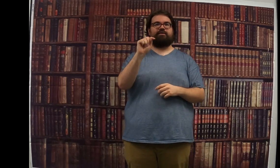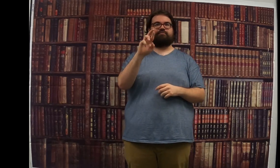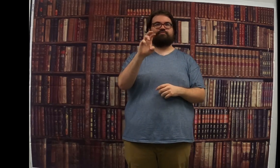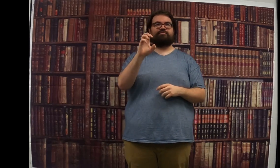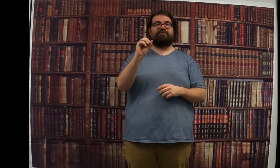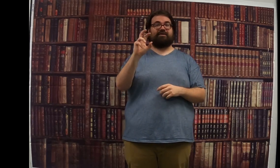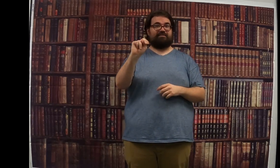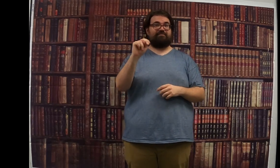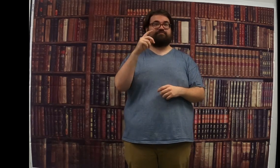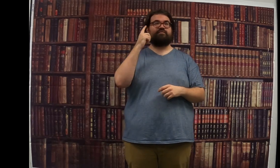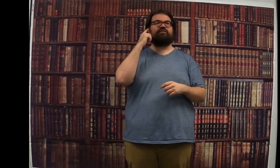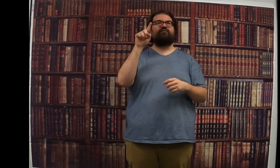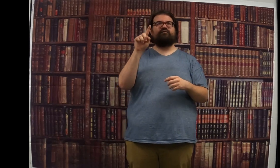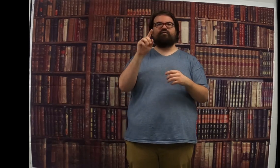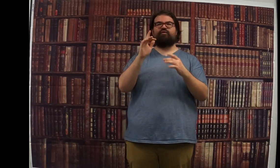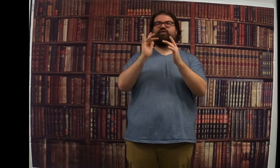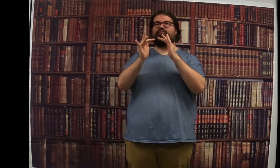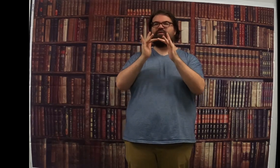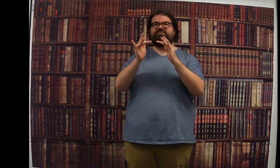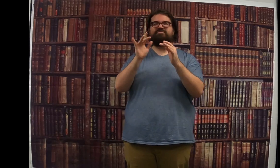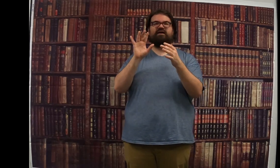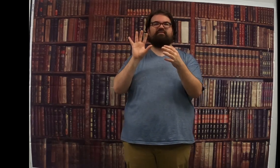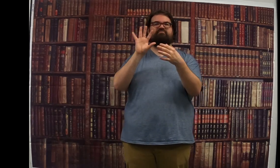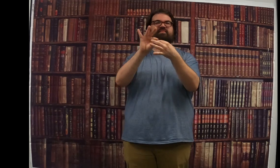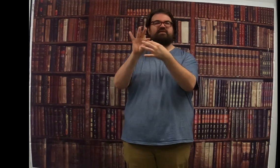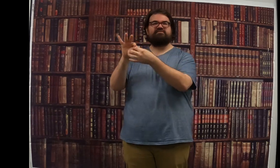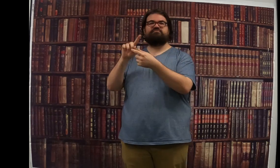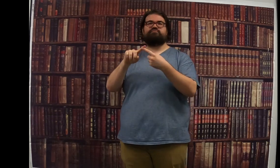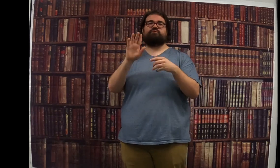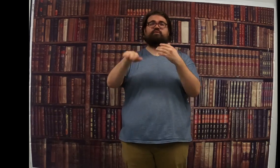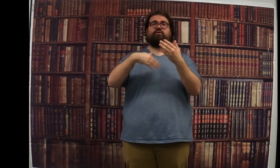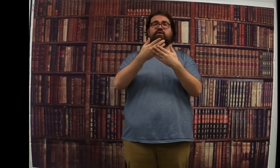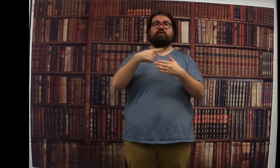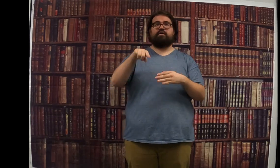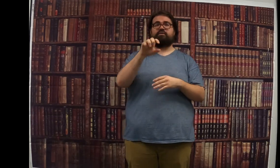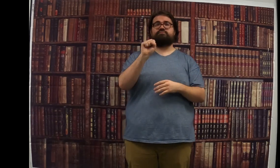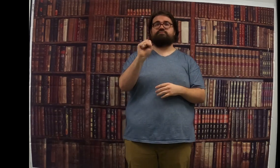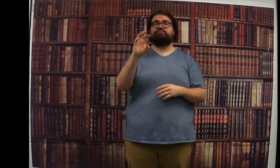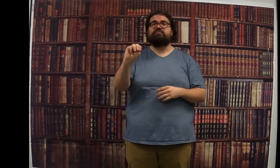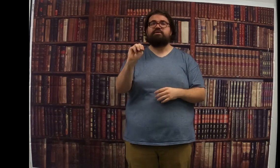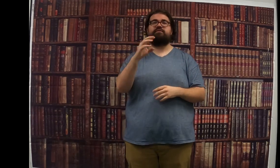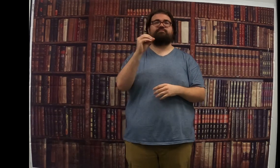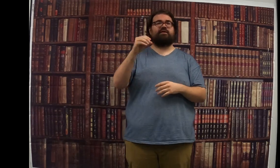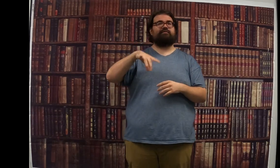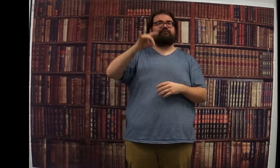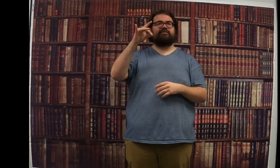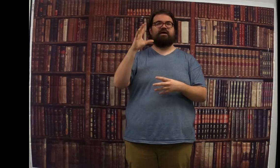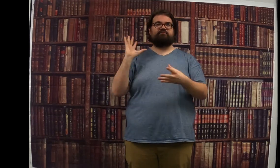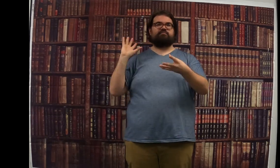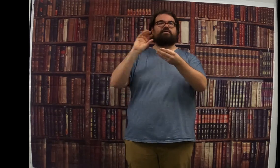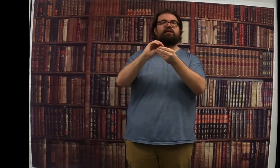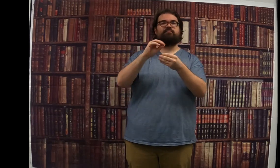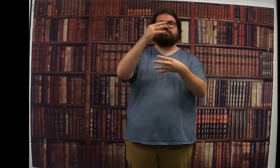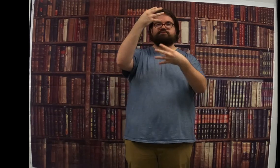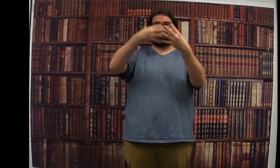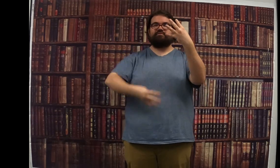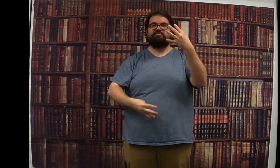patreon.com/The House of Branching Paths. For links to all of our social media and to find a comprehensive list of contributors, please follow our Linktree